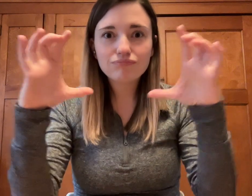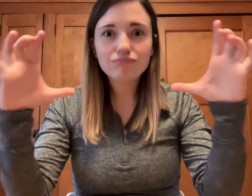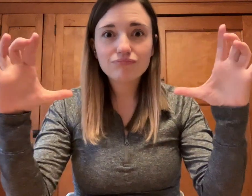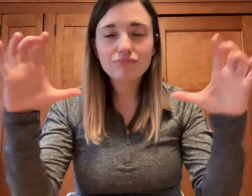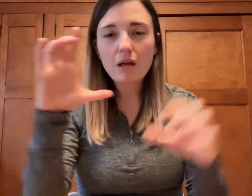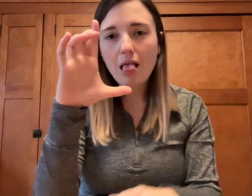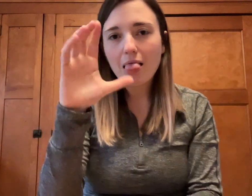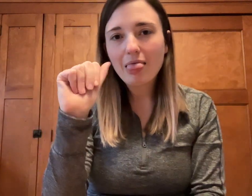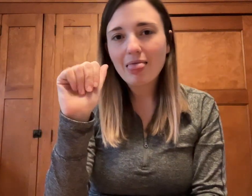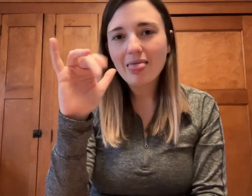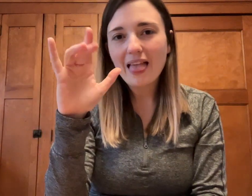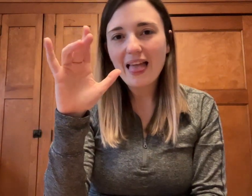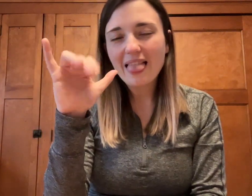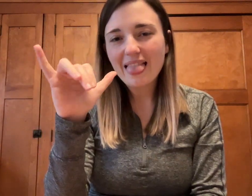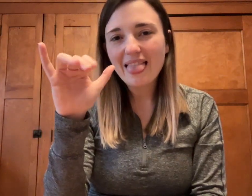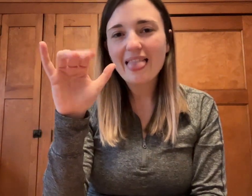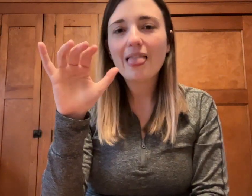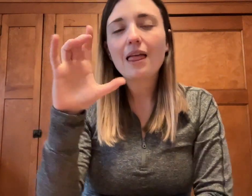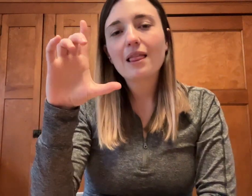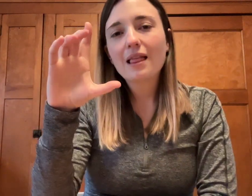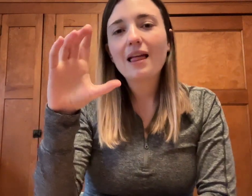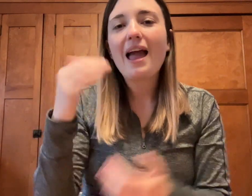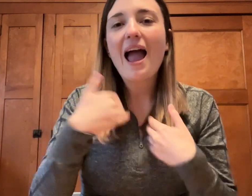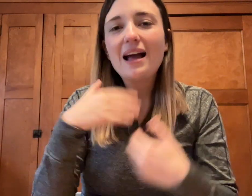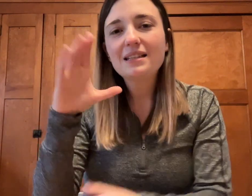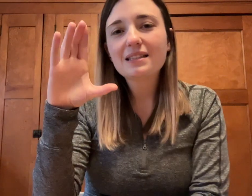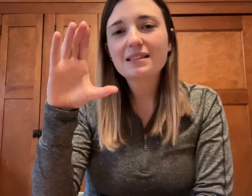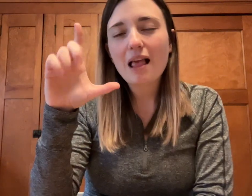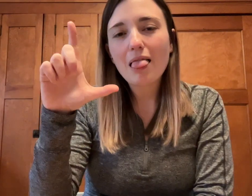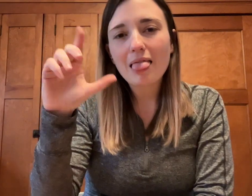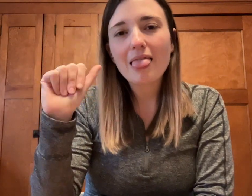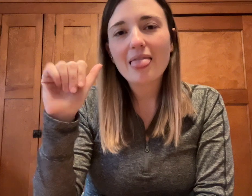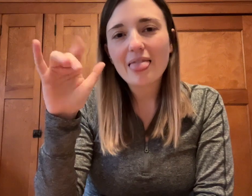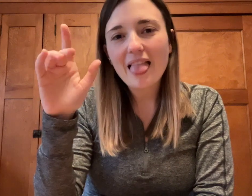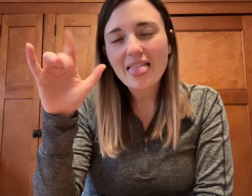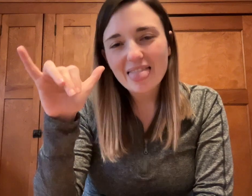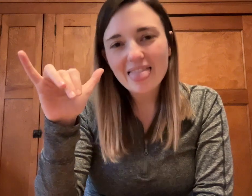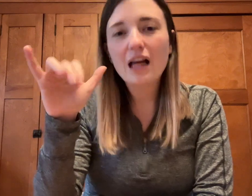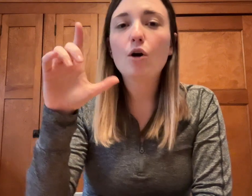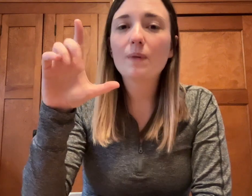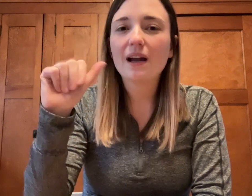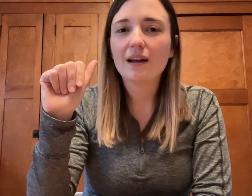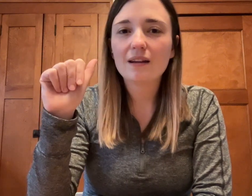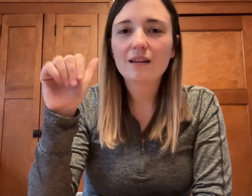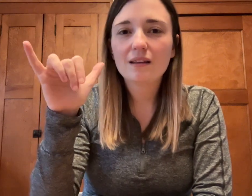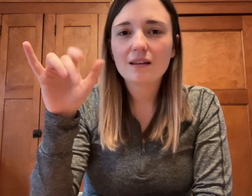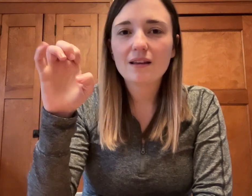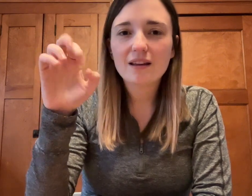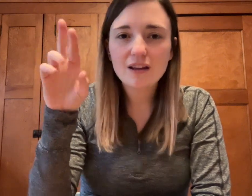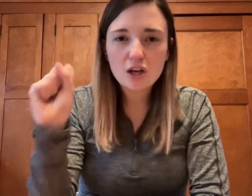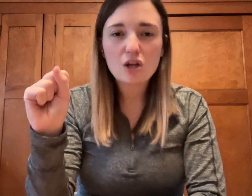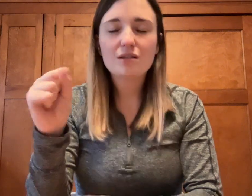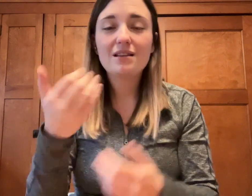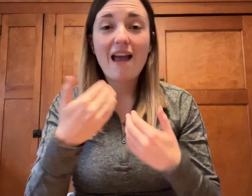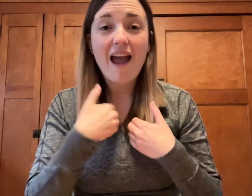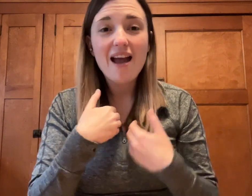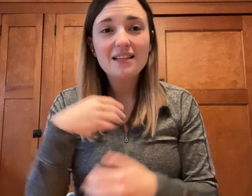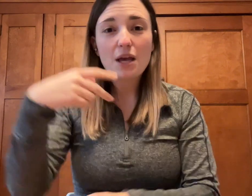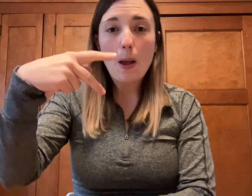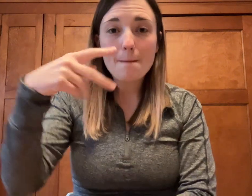Everybody say the word periosteum. Periosteum. One more time. Periosteum. Periosteum. Periosteum is